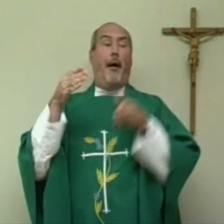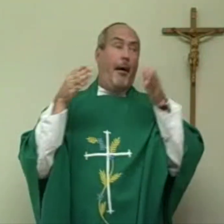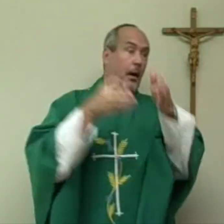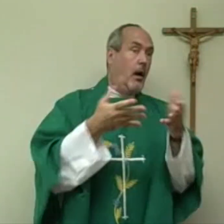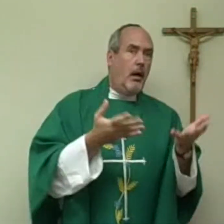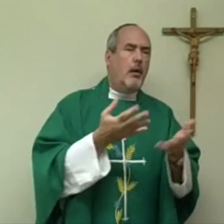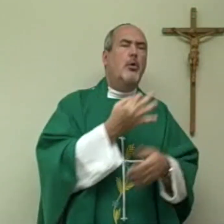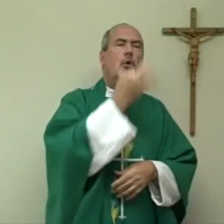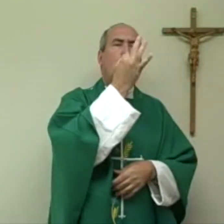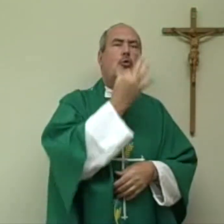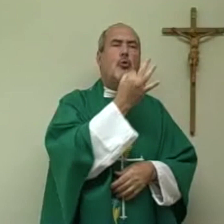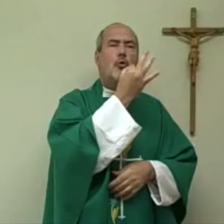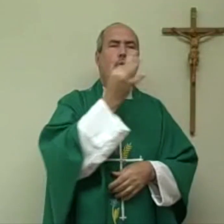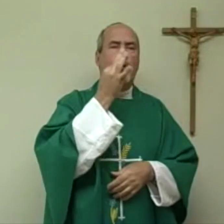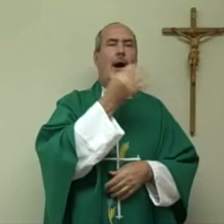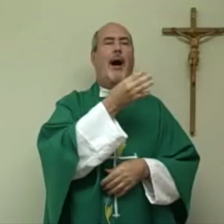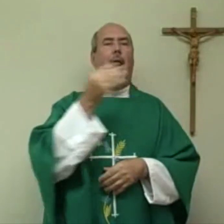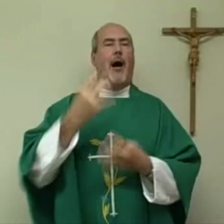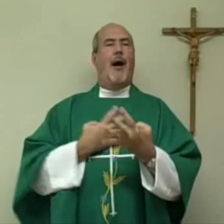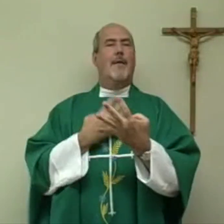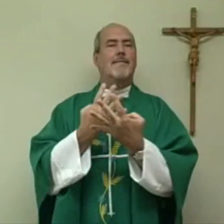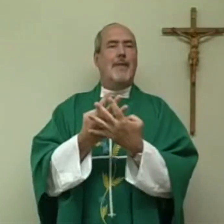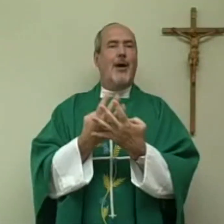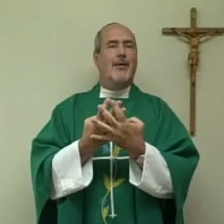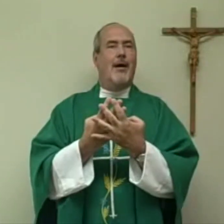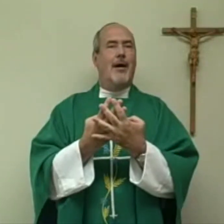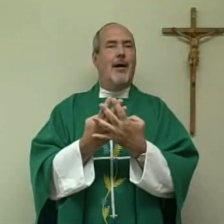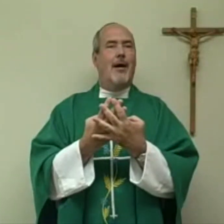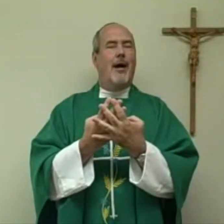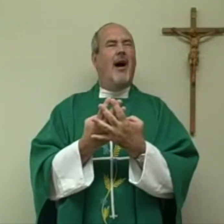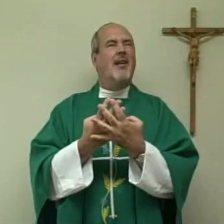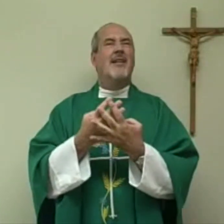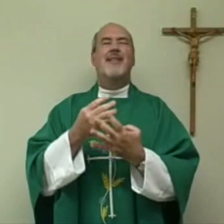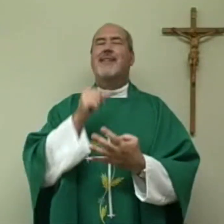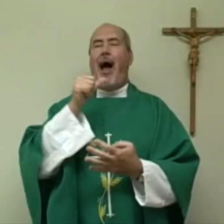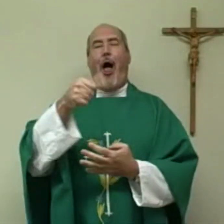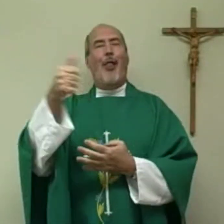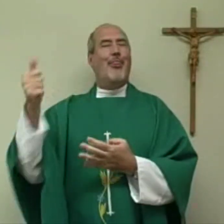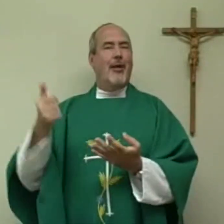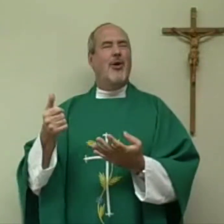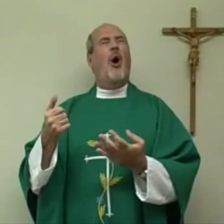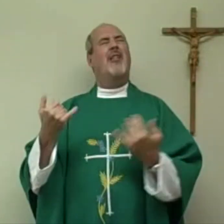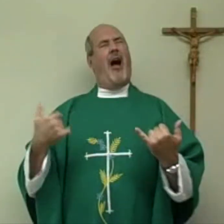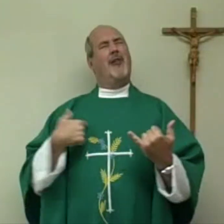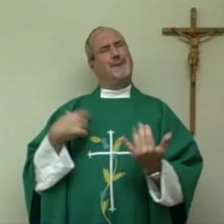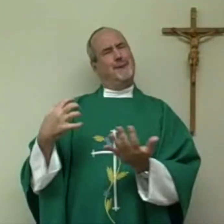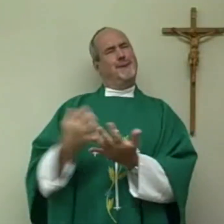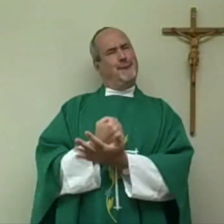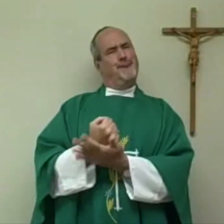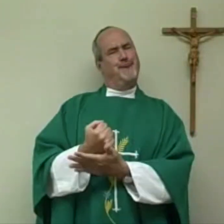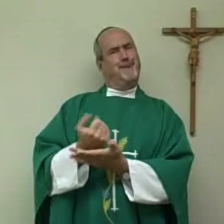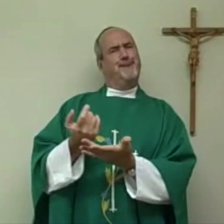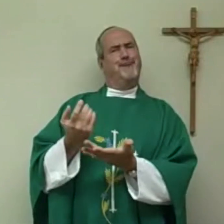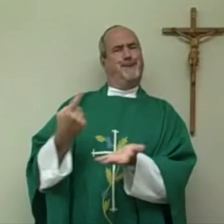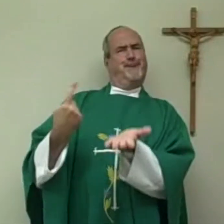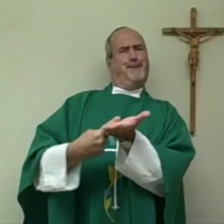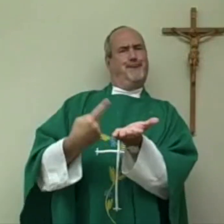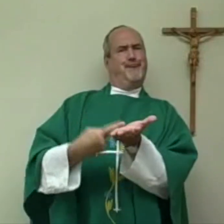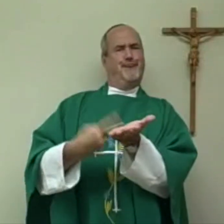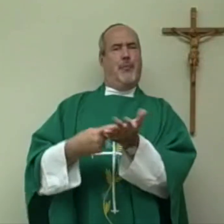I have talked about the sacraments, but have mainly focused on communion and on confession. And I haven't really talked a